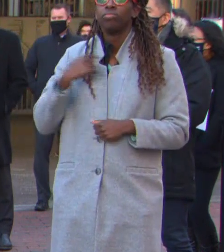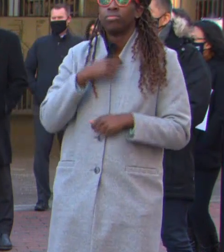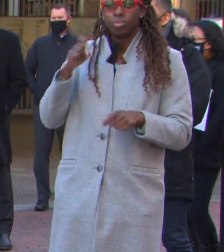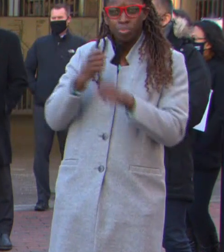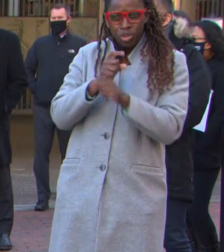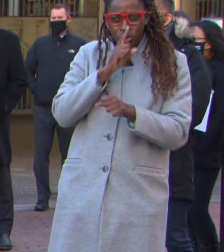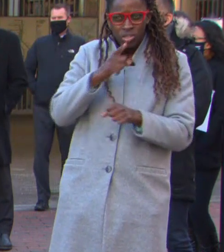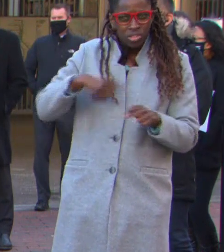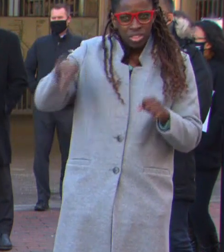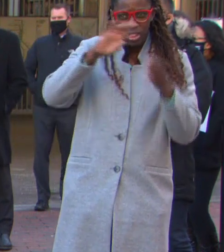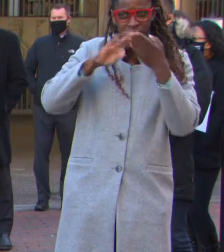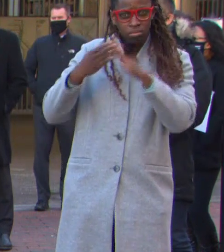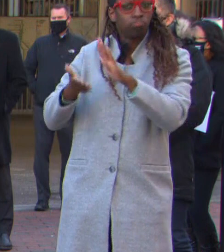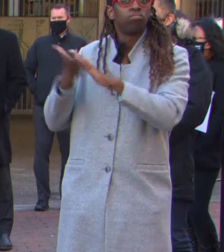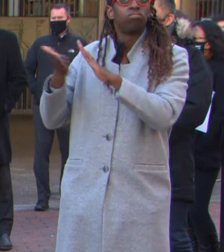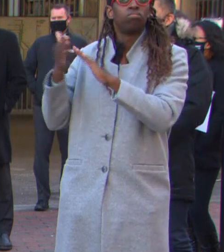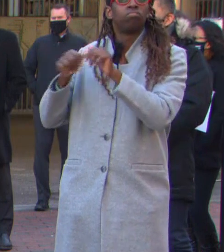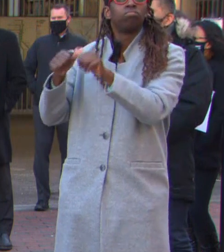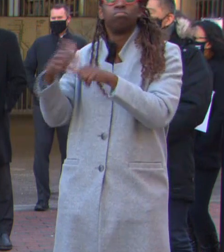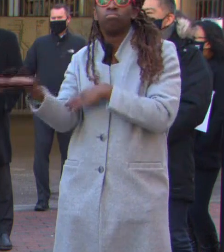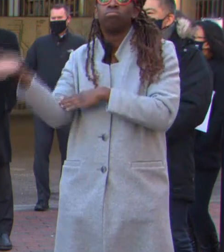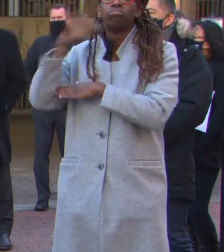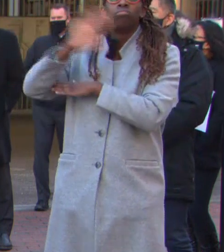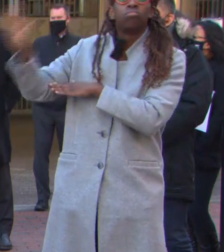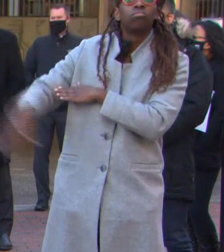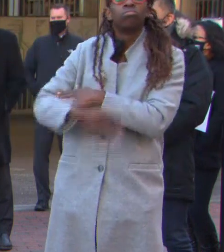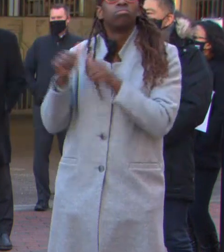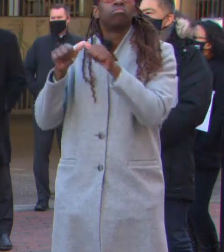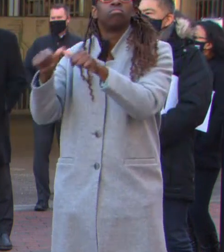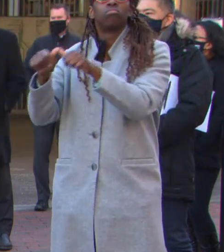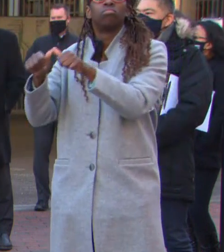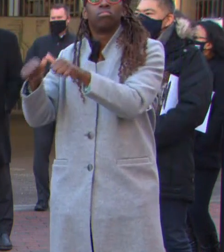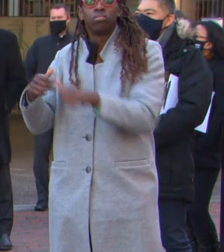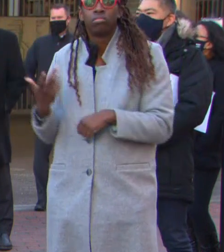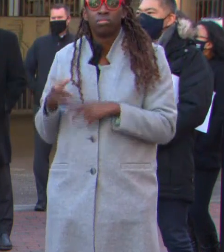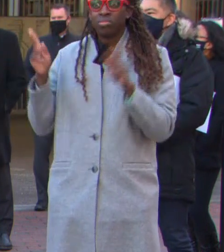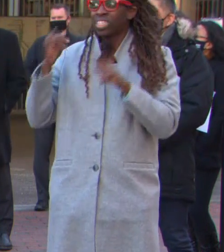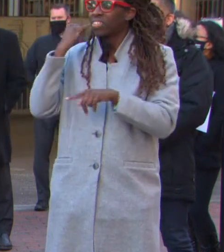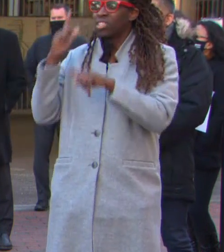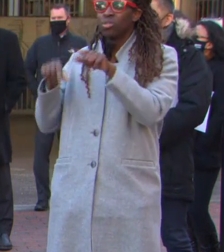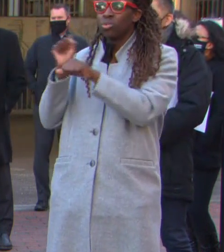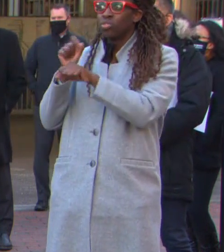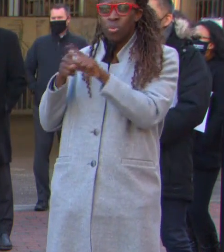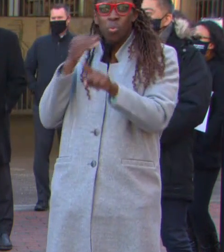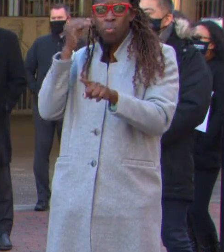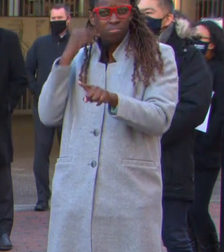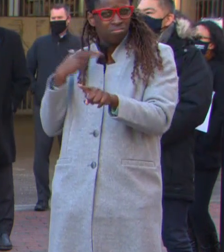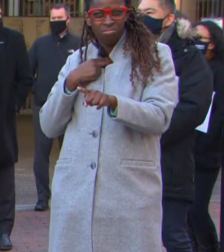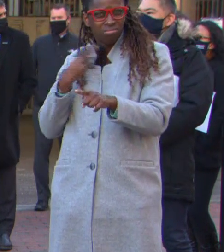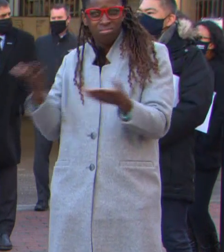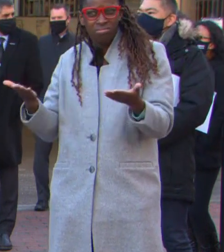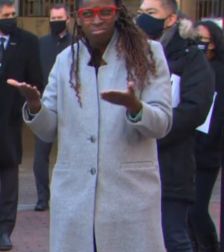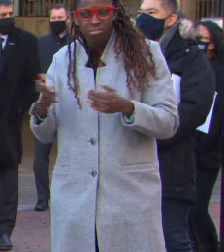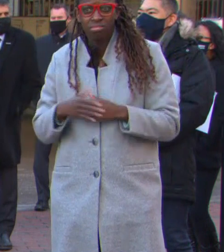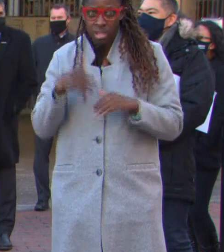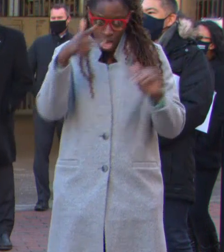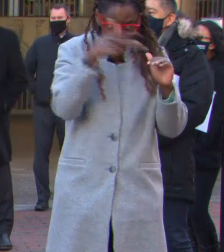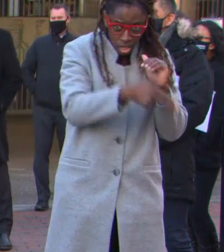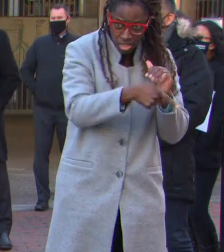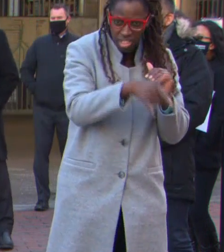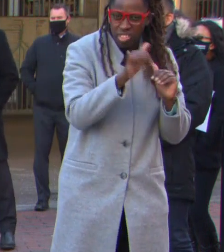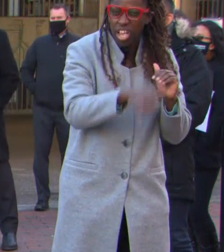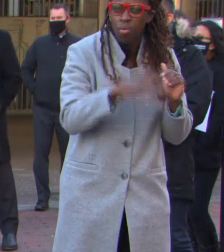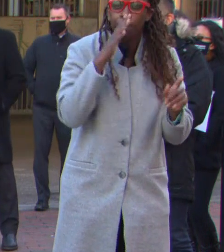have an option to working from home. The cuts that are being proposed would hurt our residents with disabilities, and